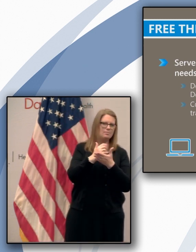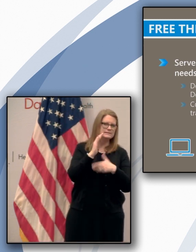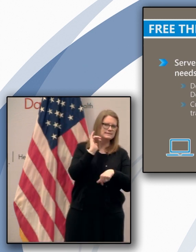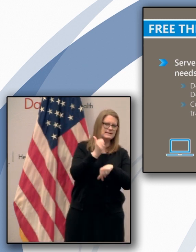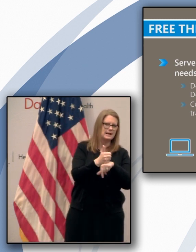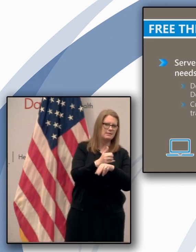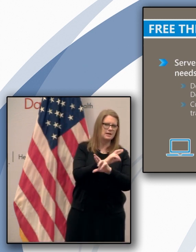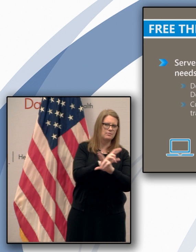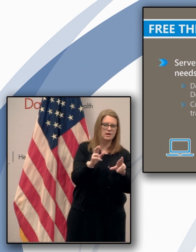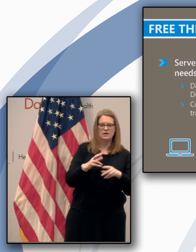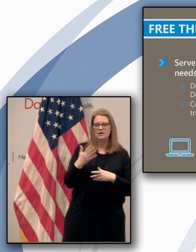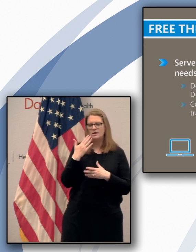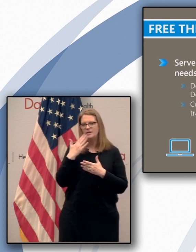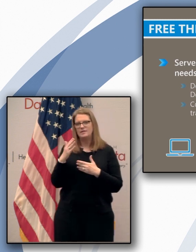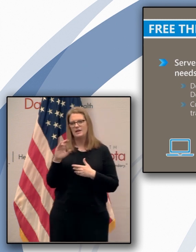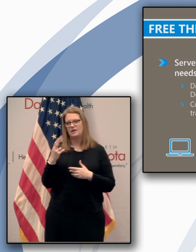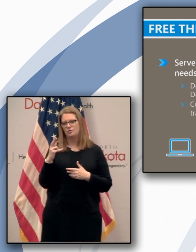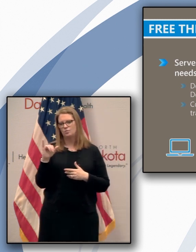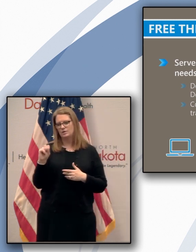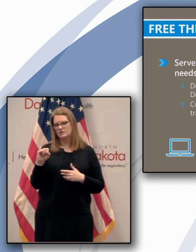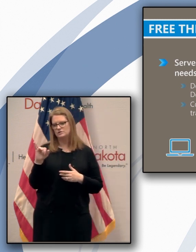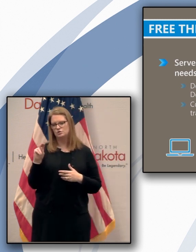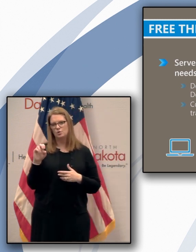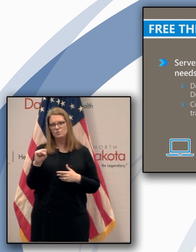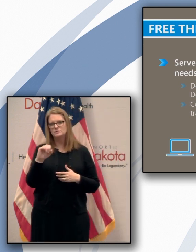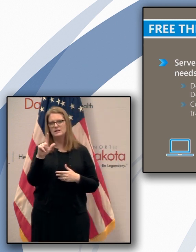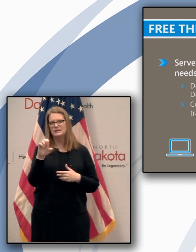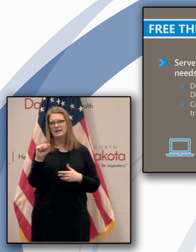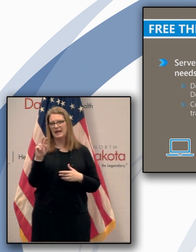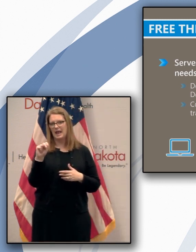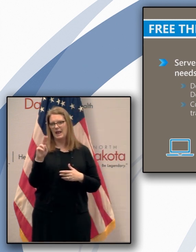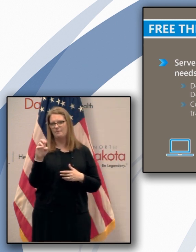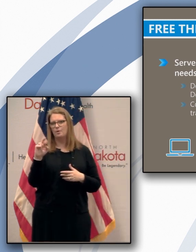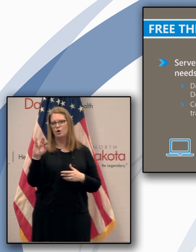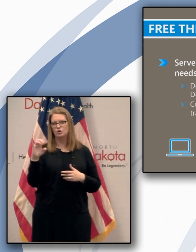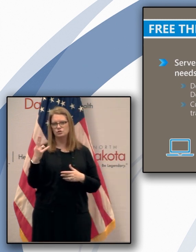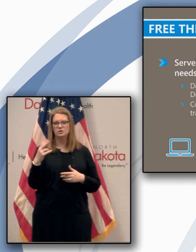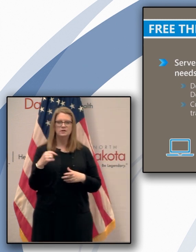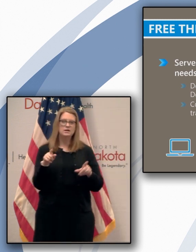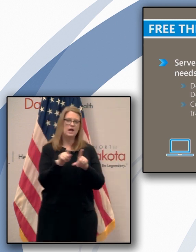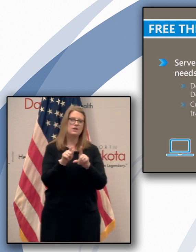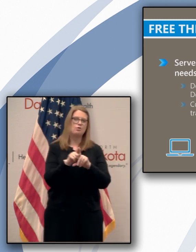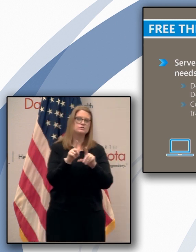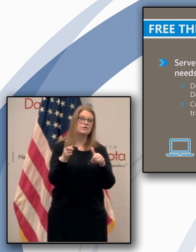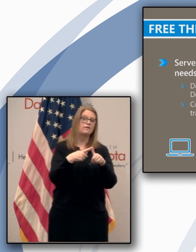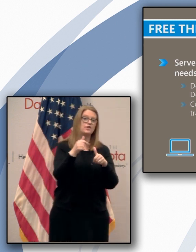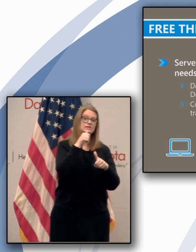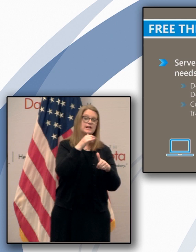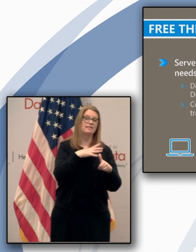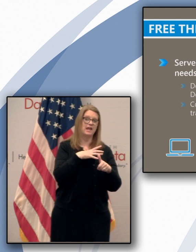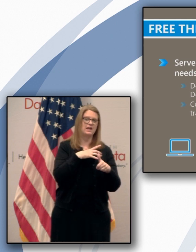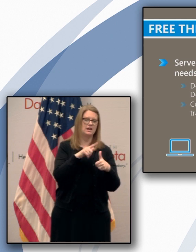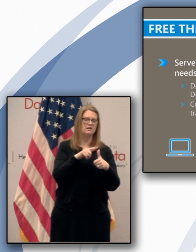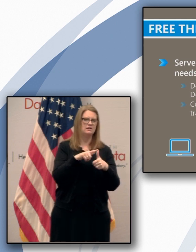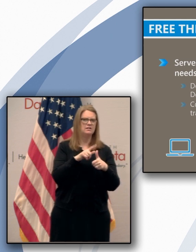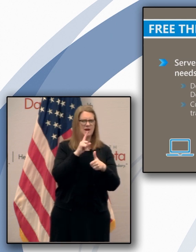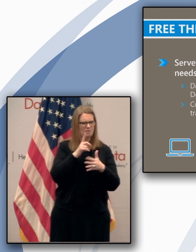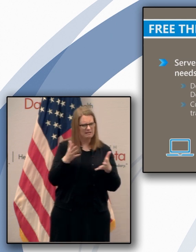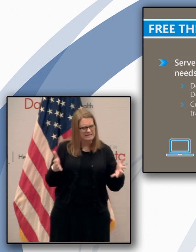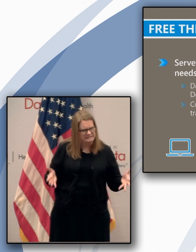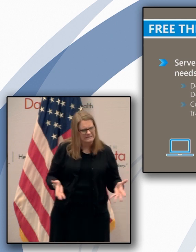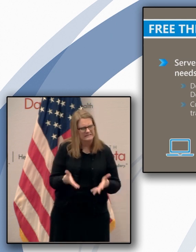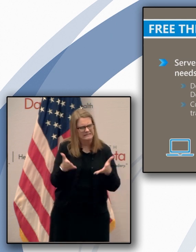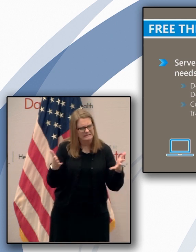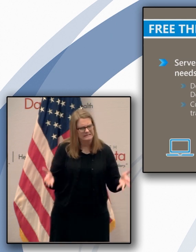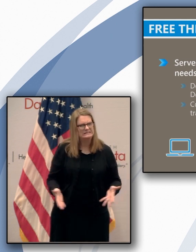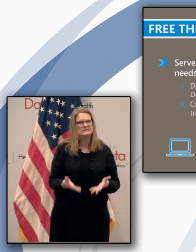Chris Jones. I want to thank Leanne Birch, and of course I want to thank our courageous First Lady lady for championing all those people who've had